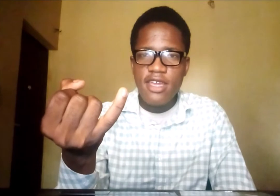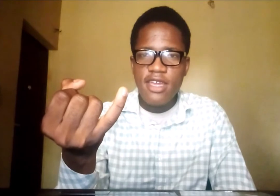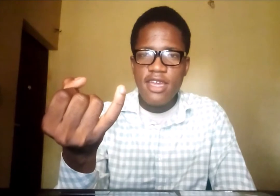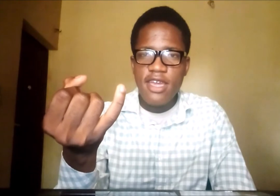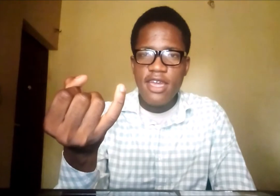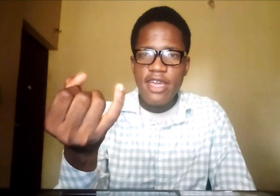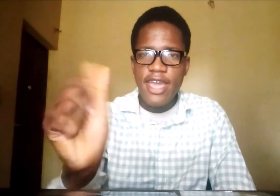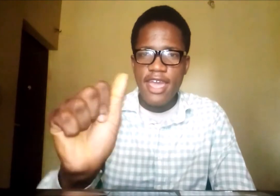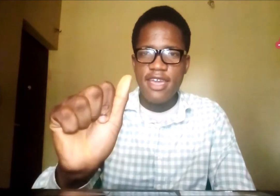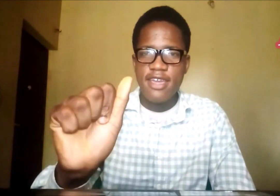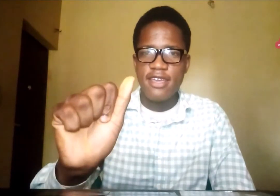A